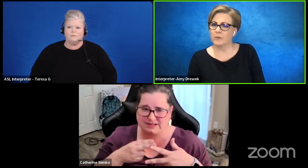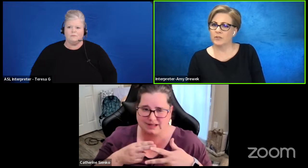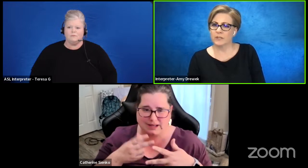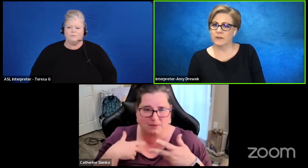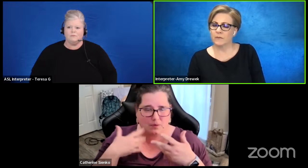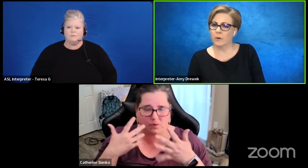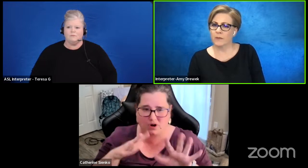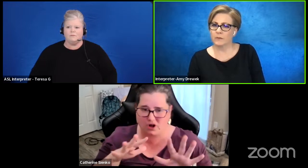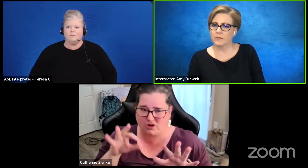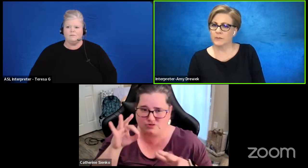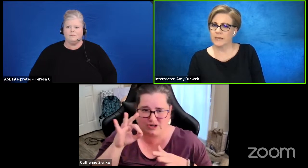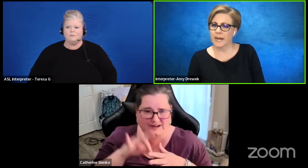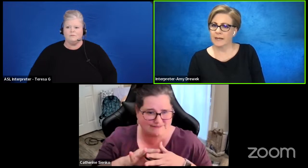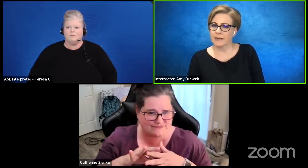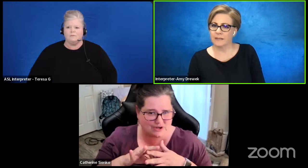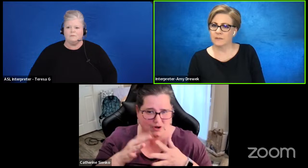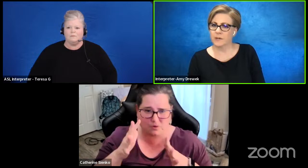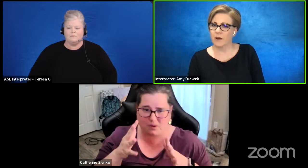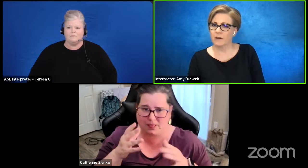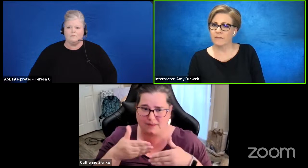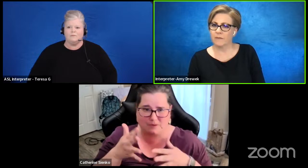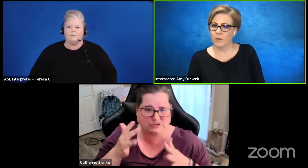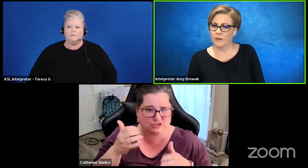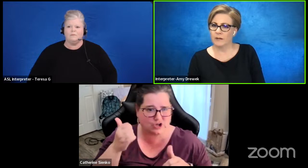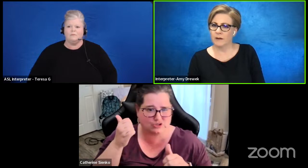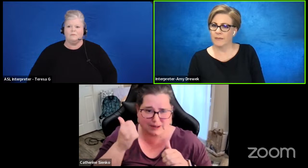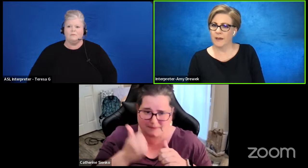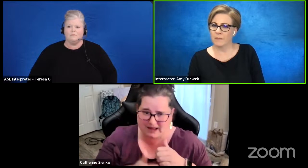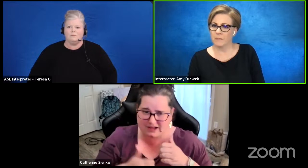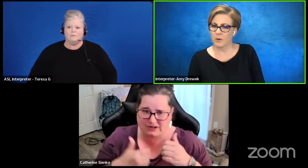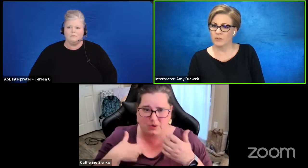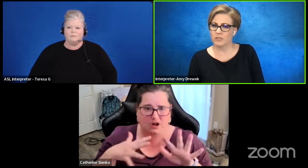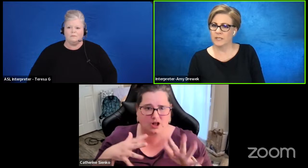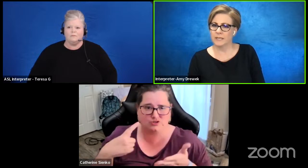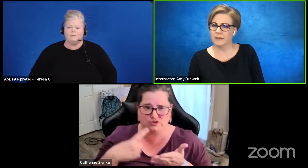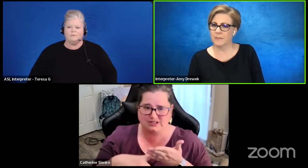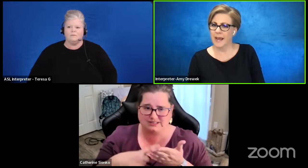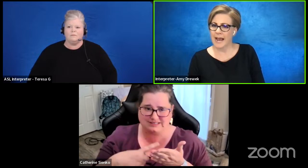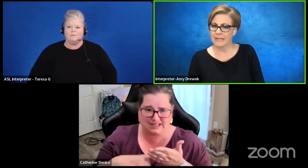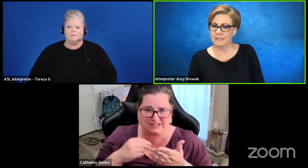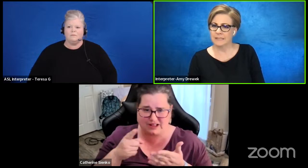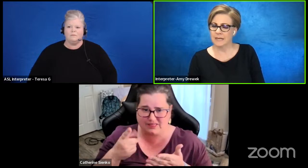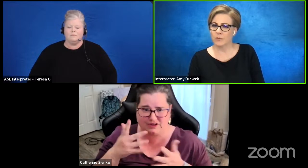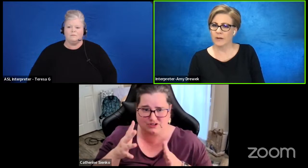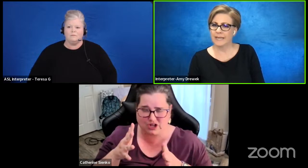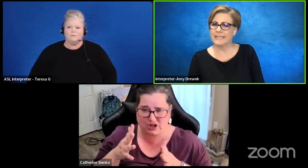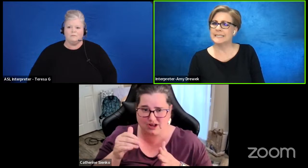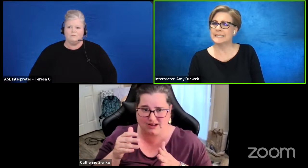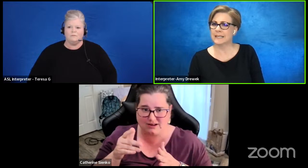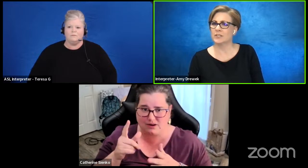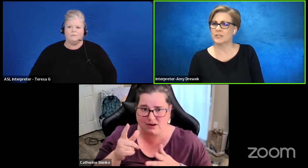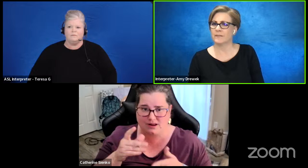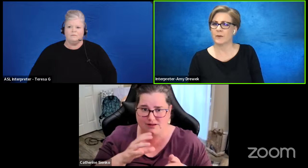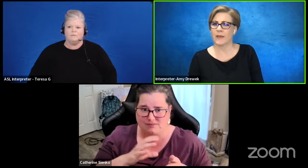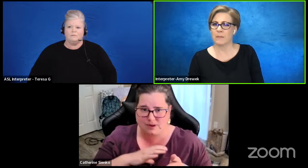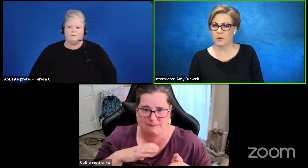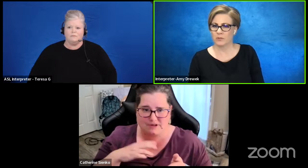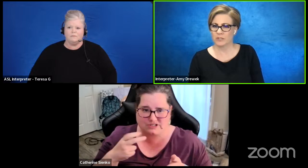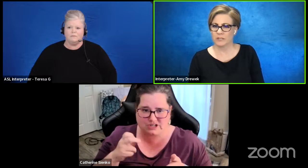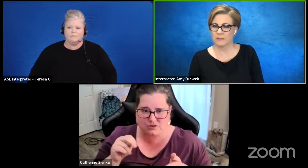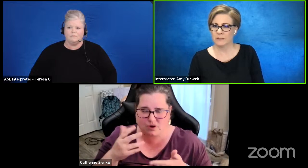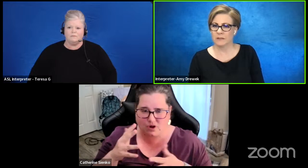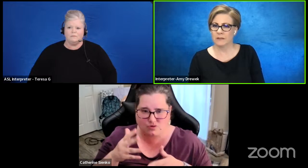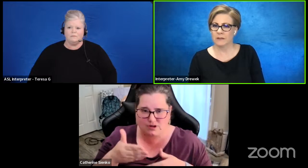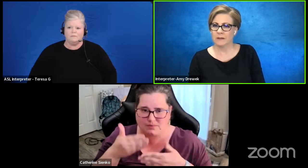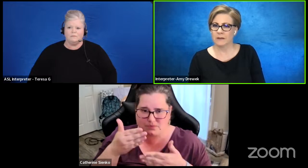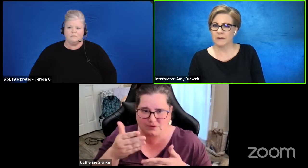we already had a motion for those 3 candidates. We already voted on that motion. It passed, and we're in discussion